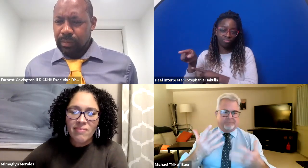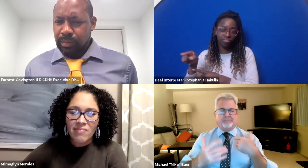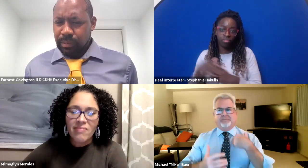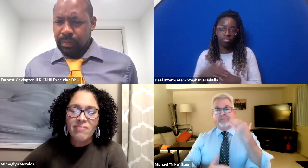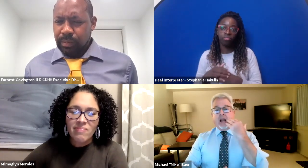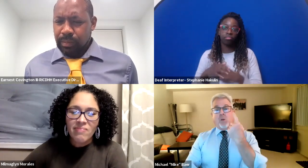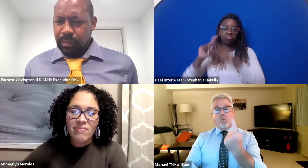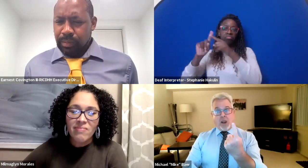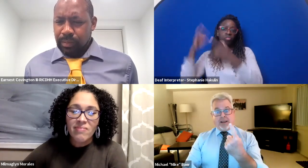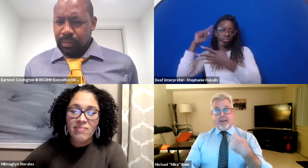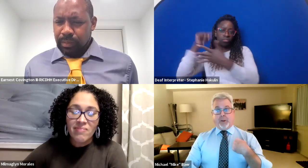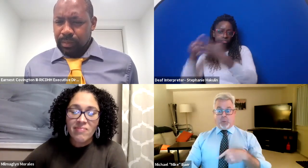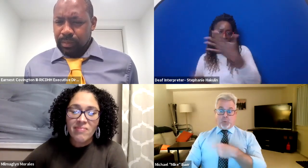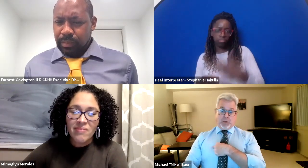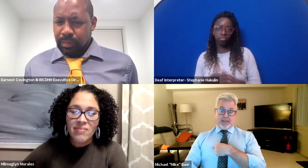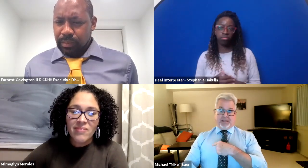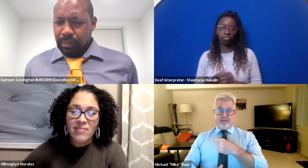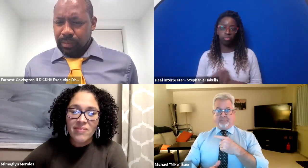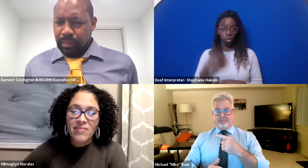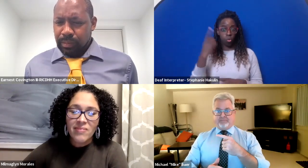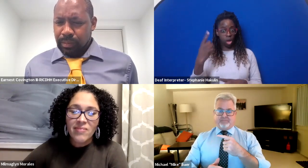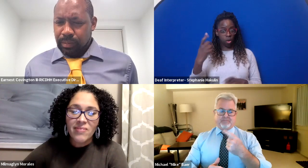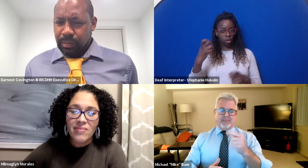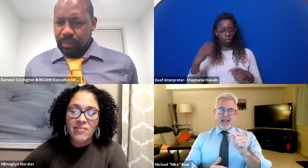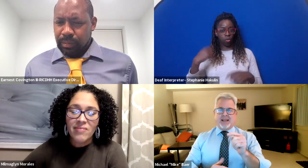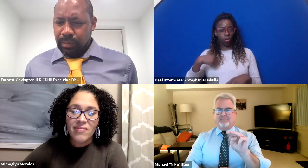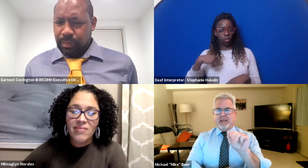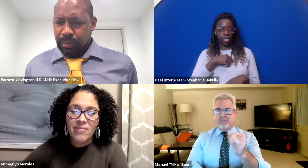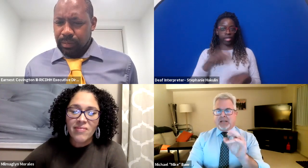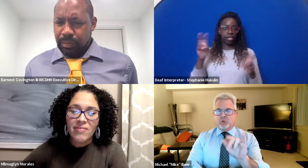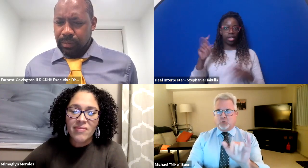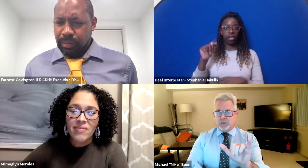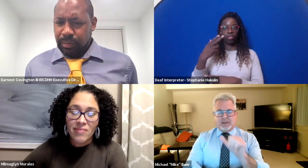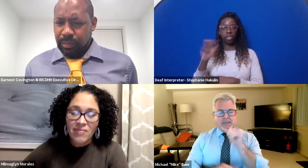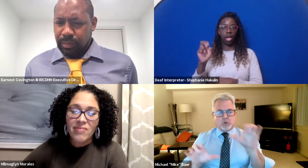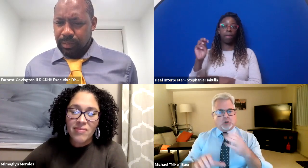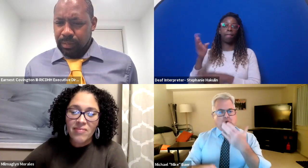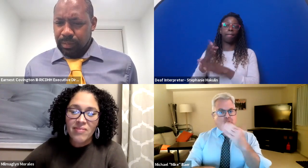do recognize that. I know one is that we